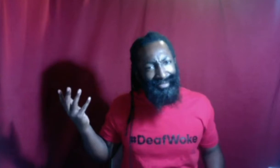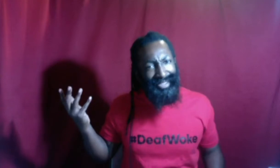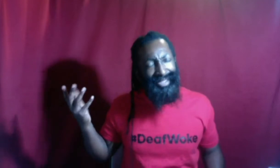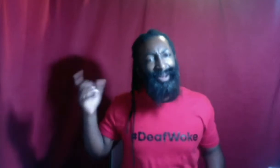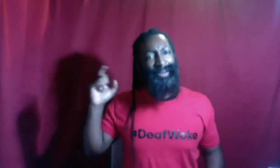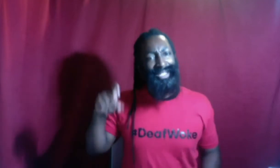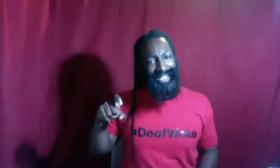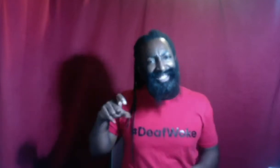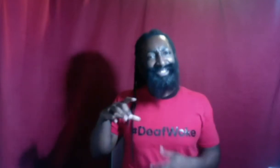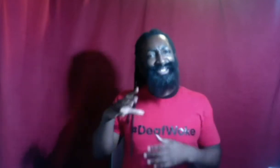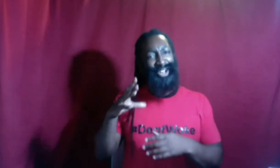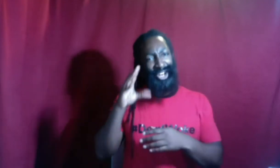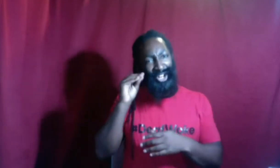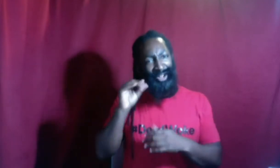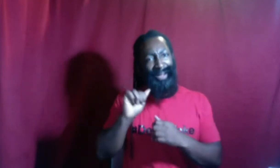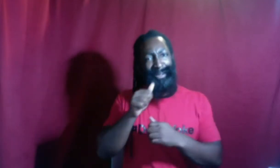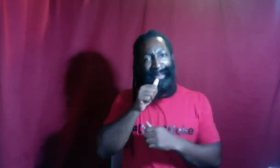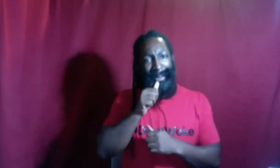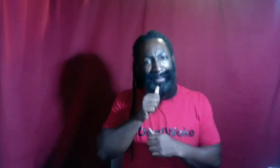You know, what did we learn?